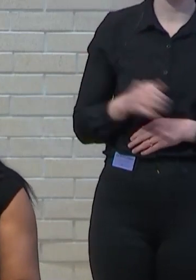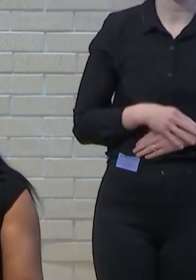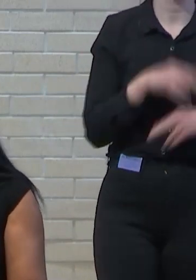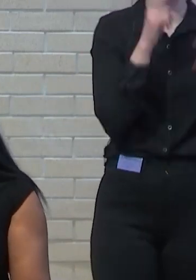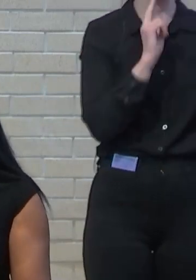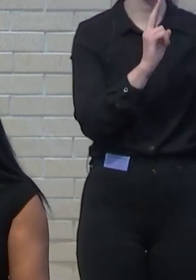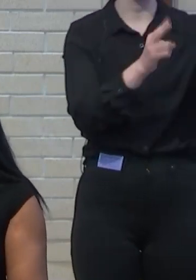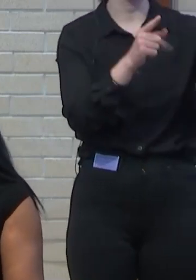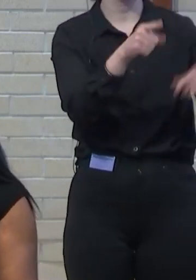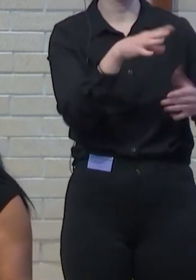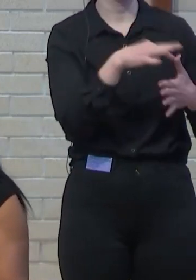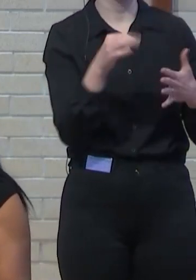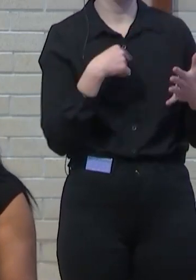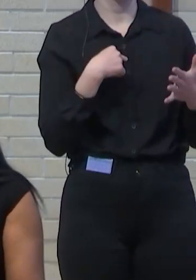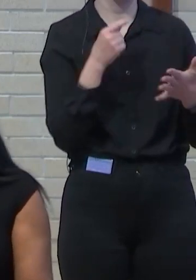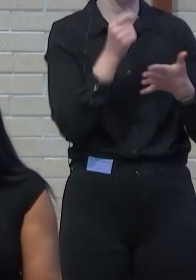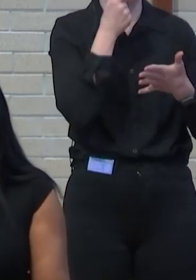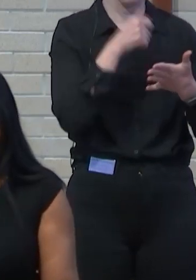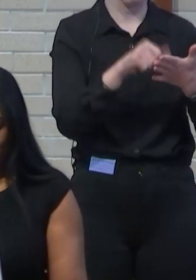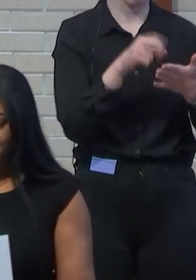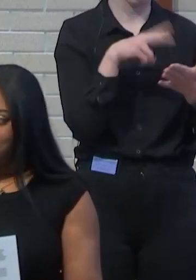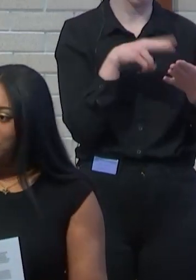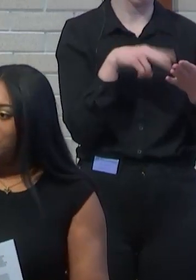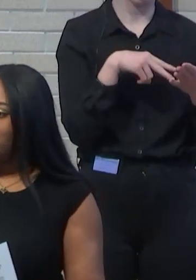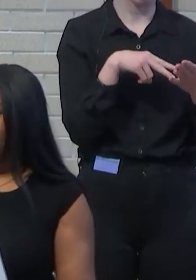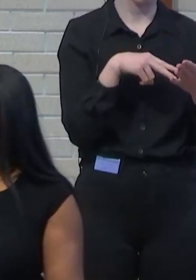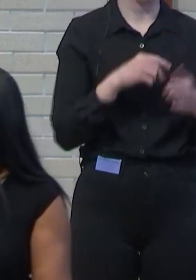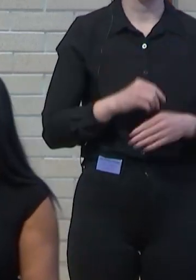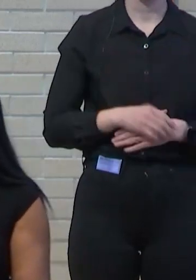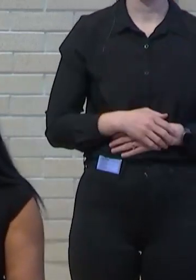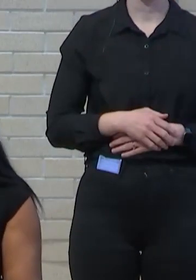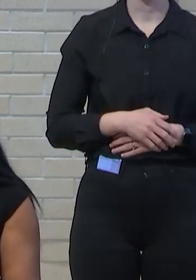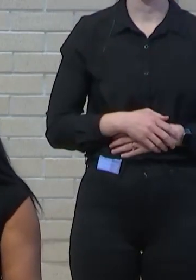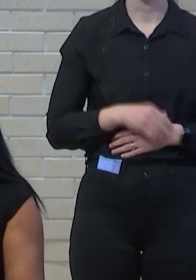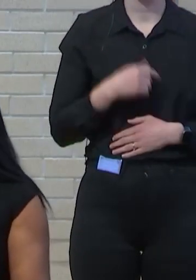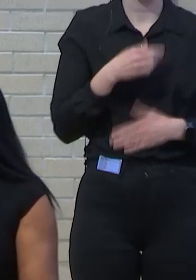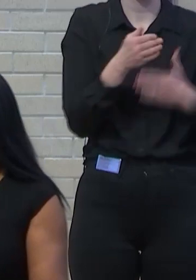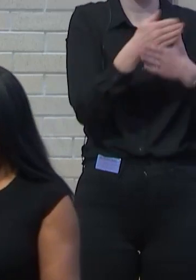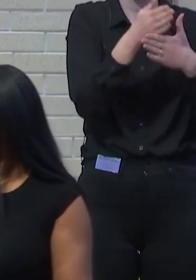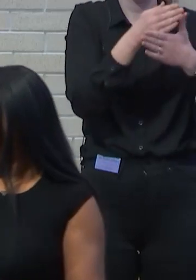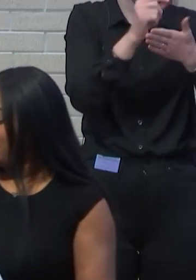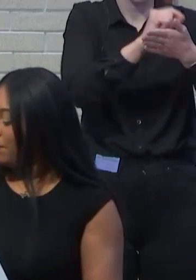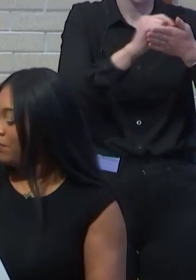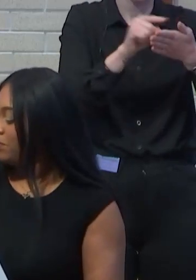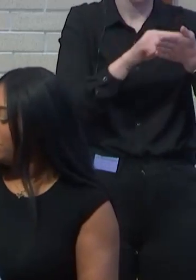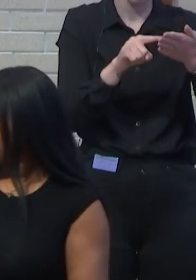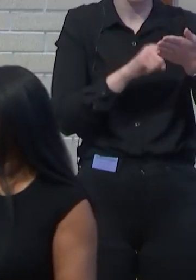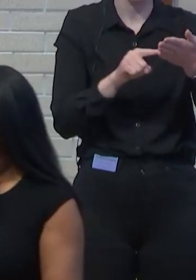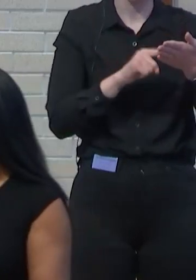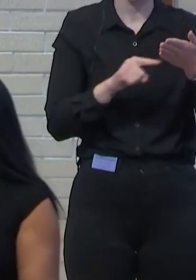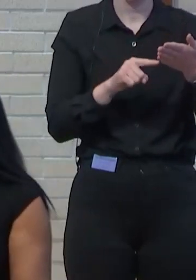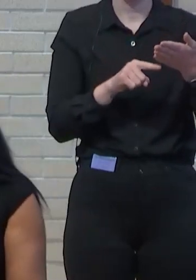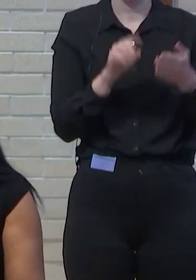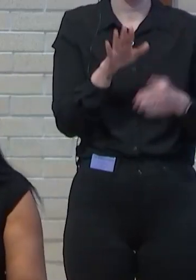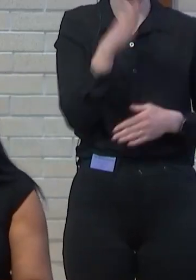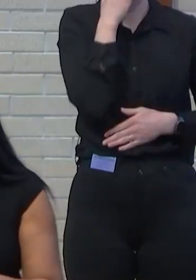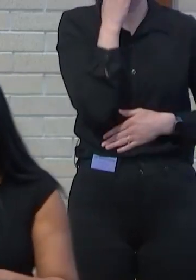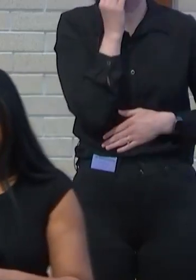that you have chosen my letter to read. I just want to take a few lines to dive into your life's journey, the